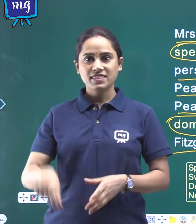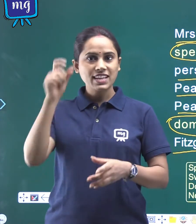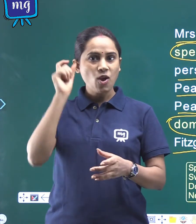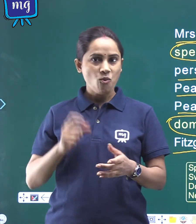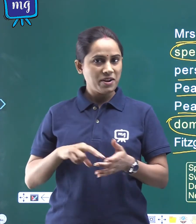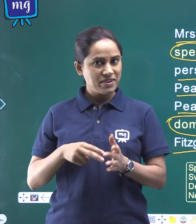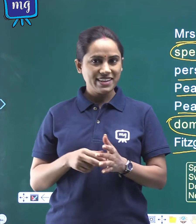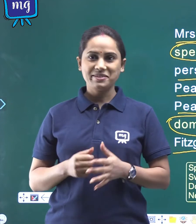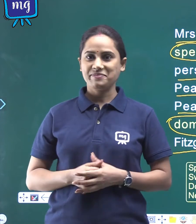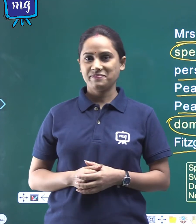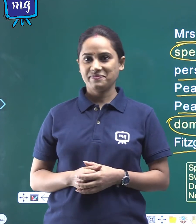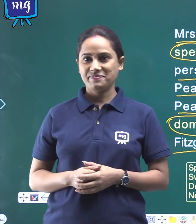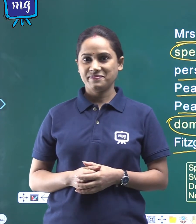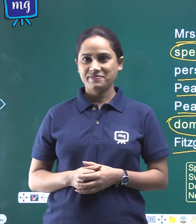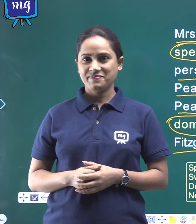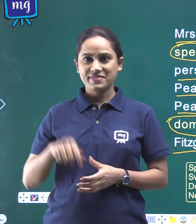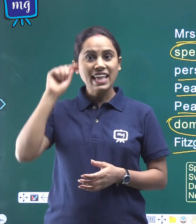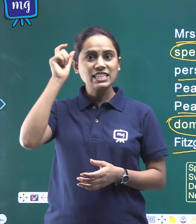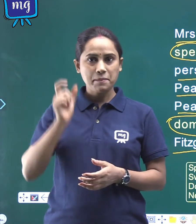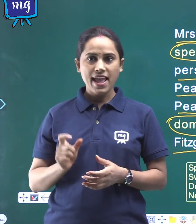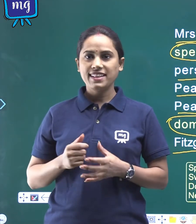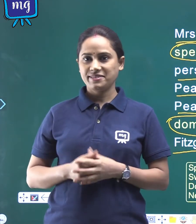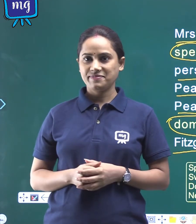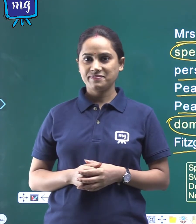Word meaning: spell,